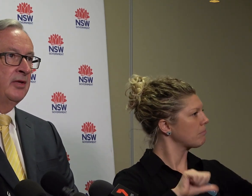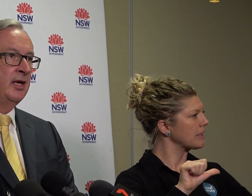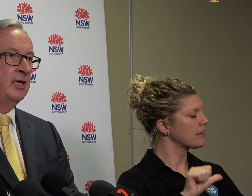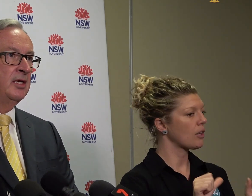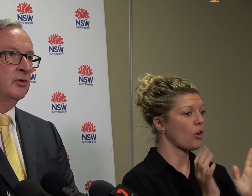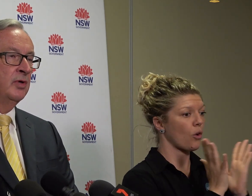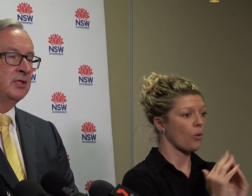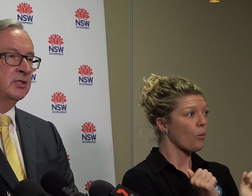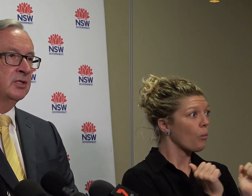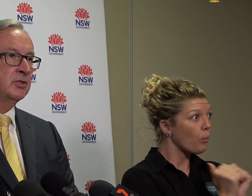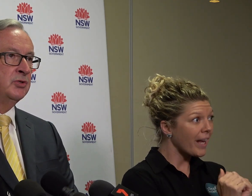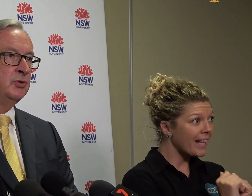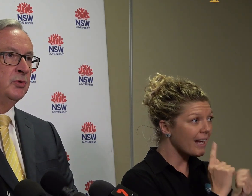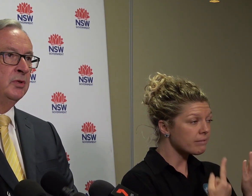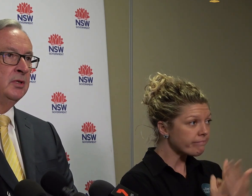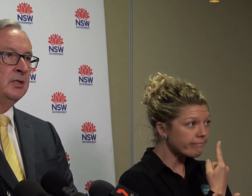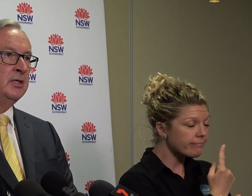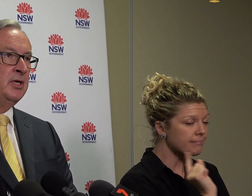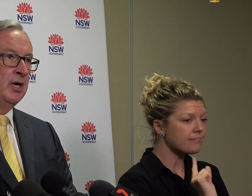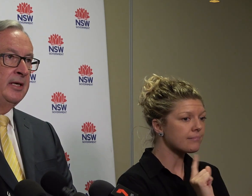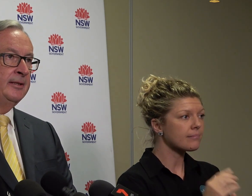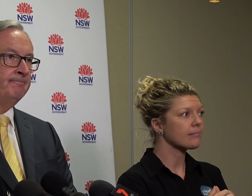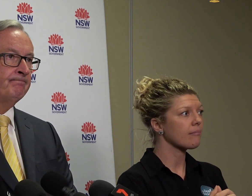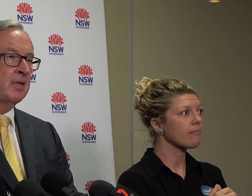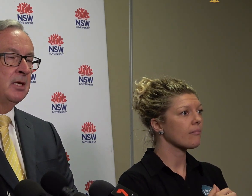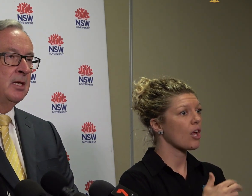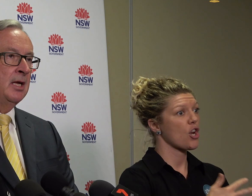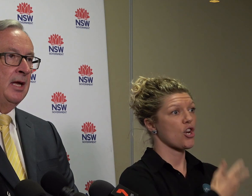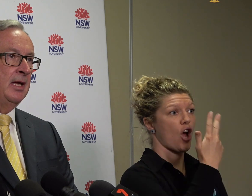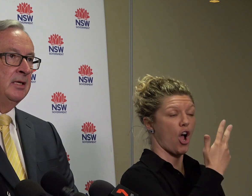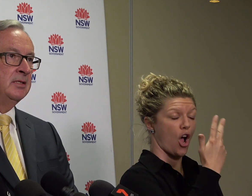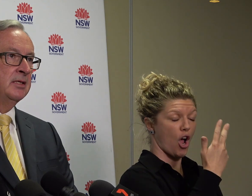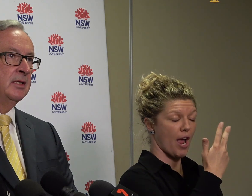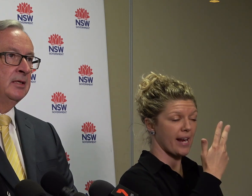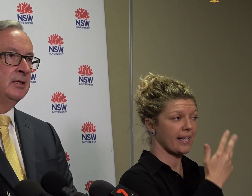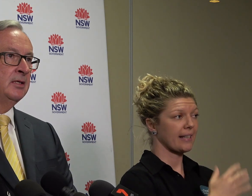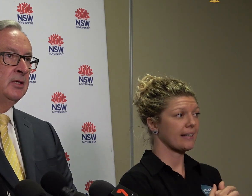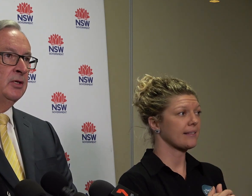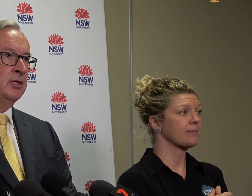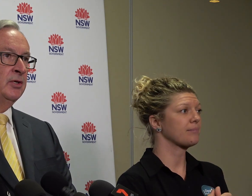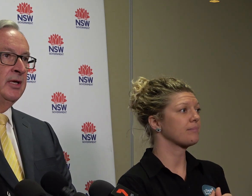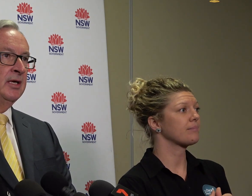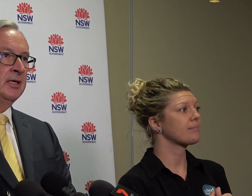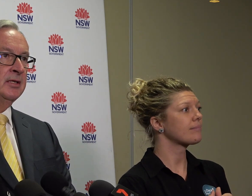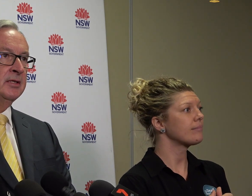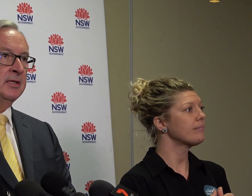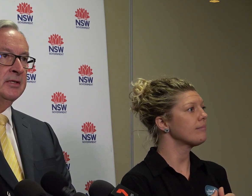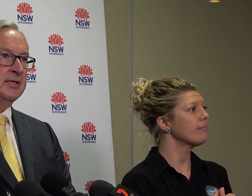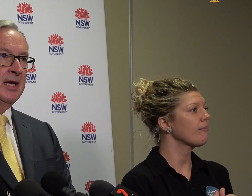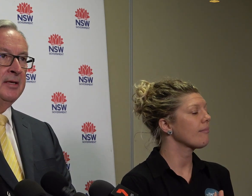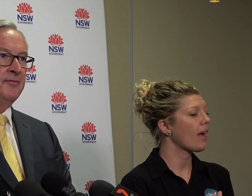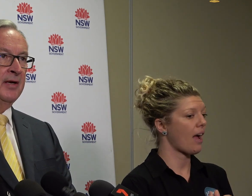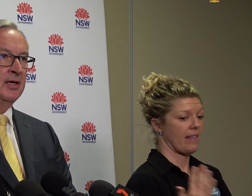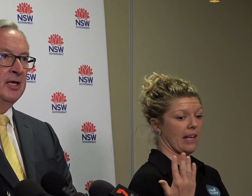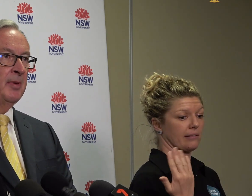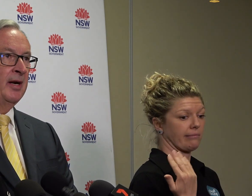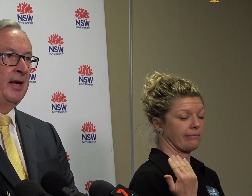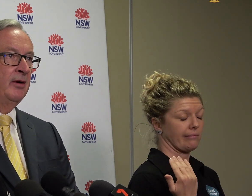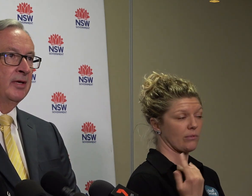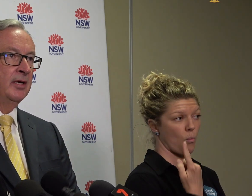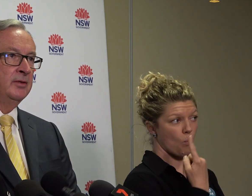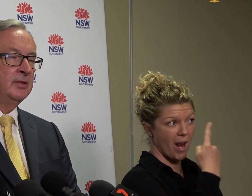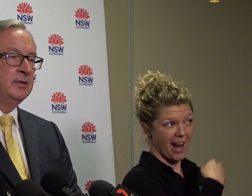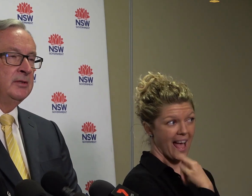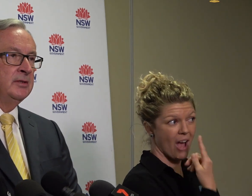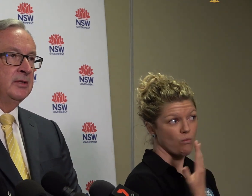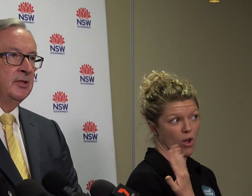weekend, that had increased to 9, and earlier today, in fact only about an